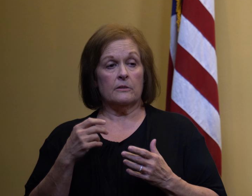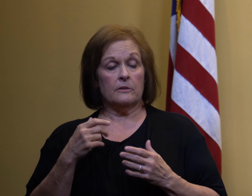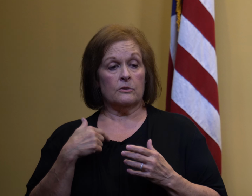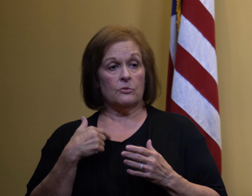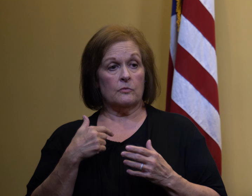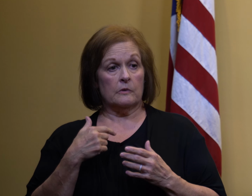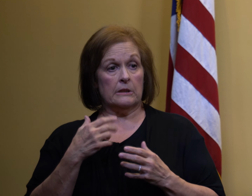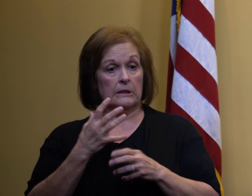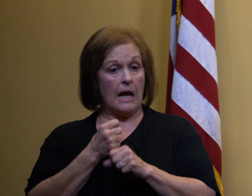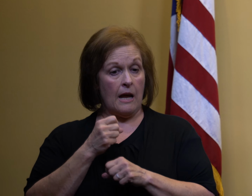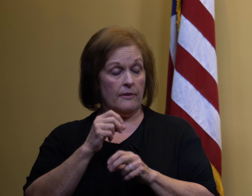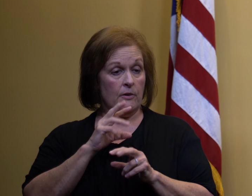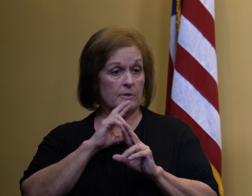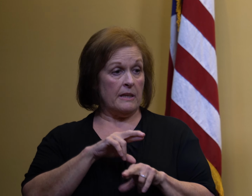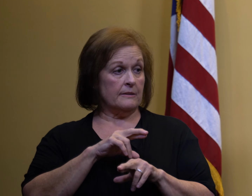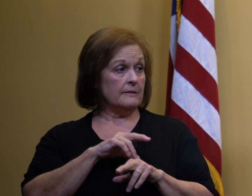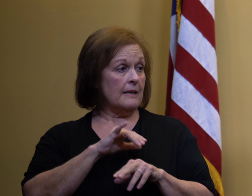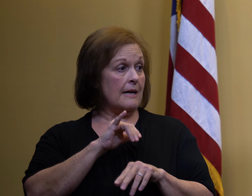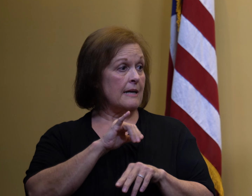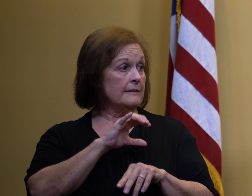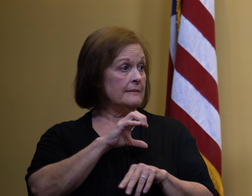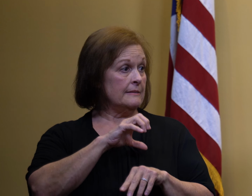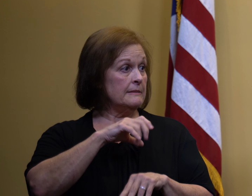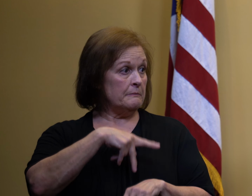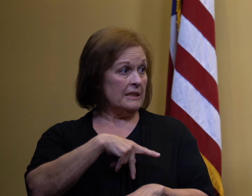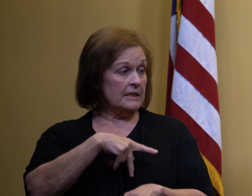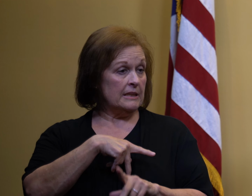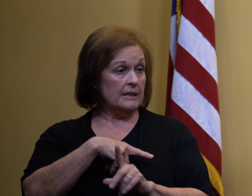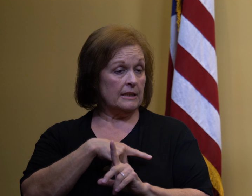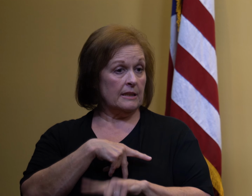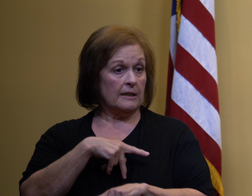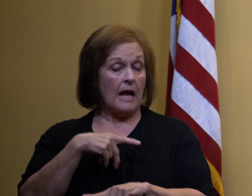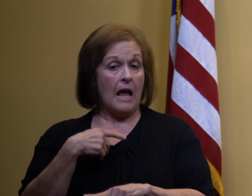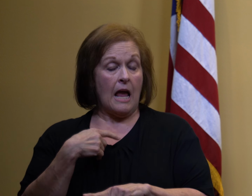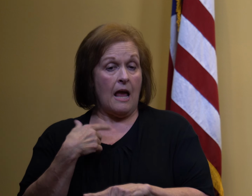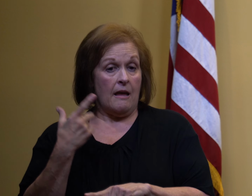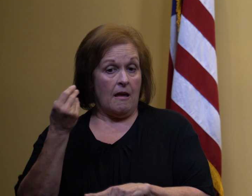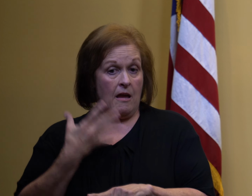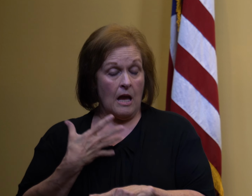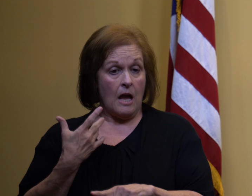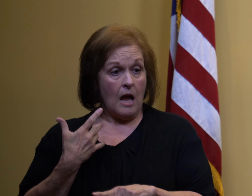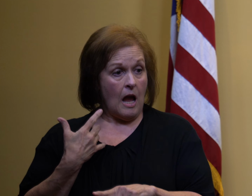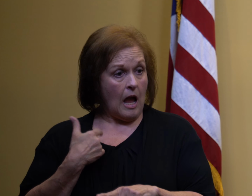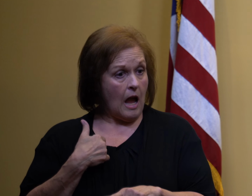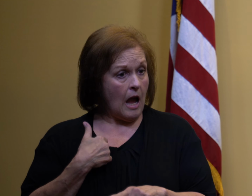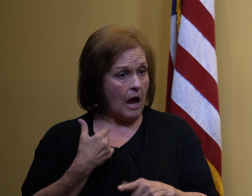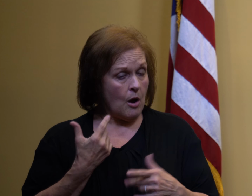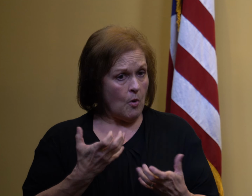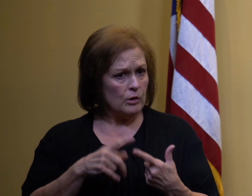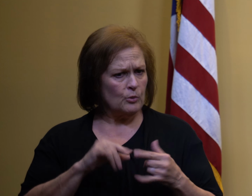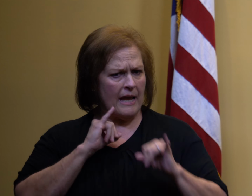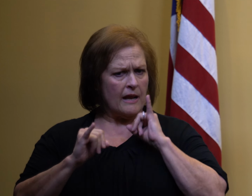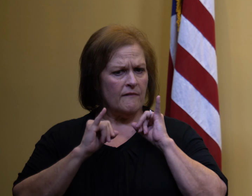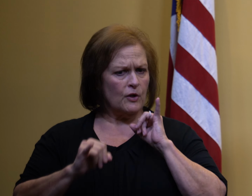gotten the response from IACP without Franklin on there, I would like to interview Mr. Franklin.